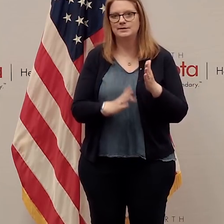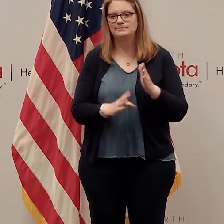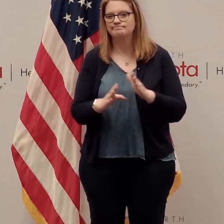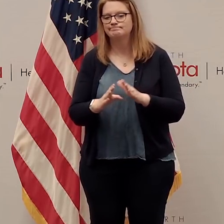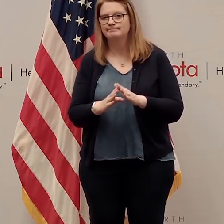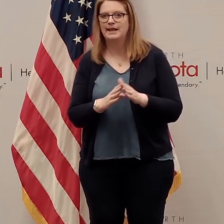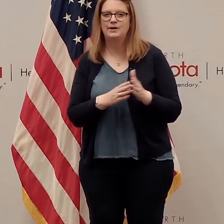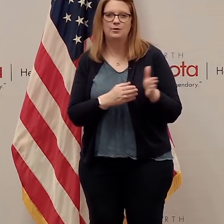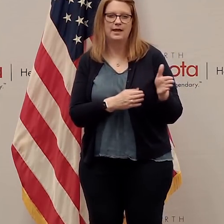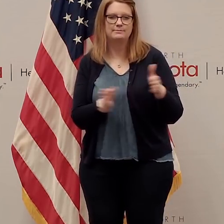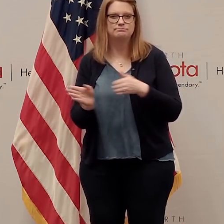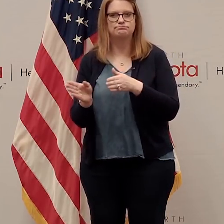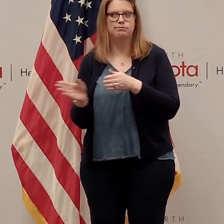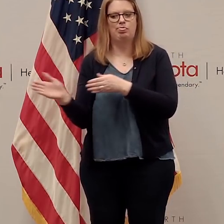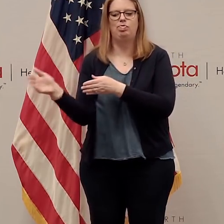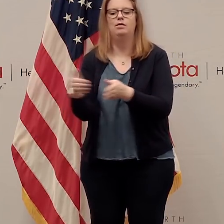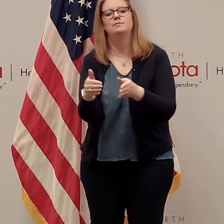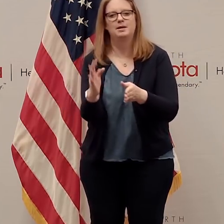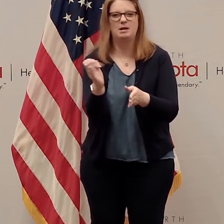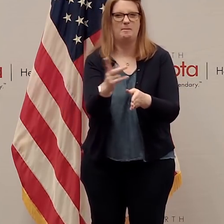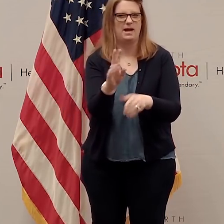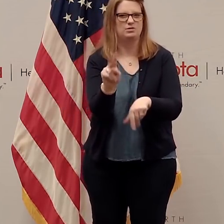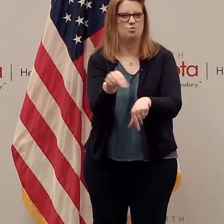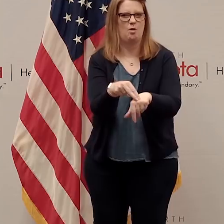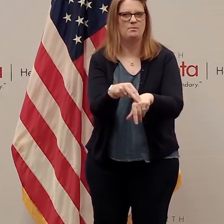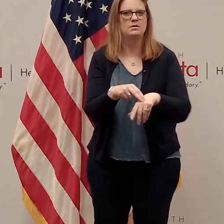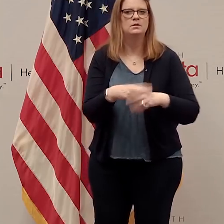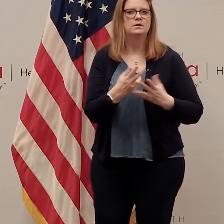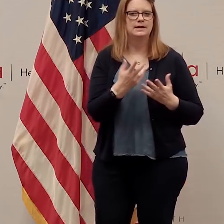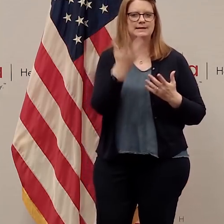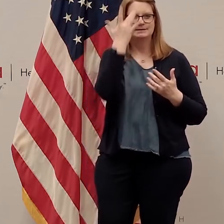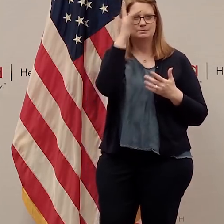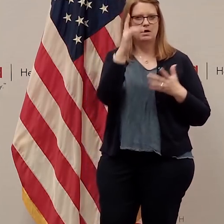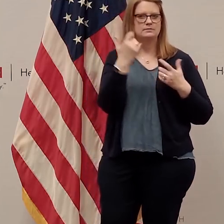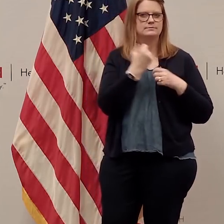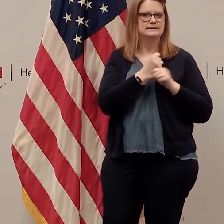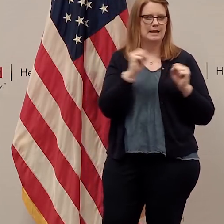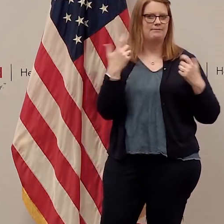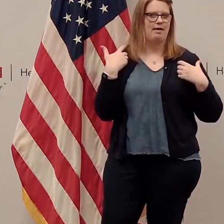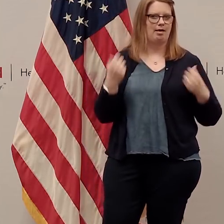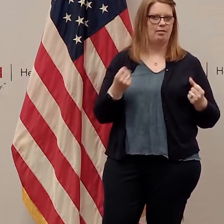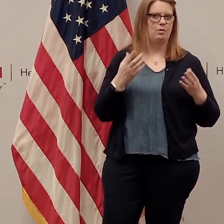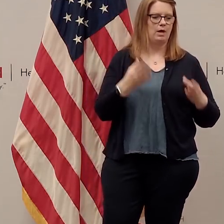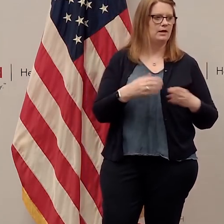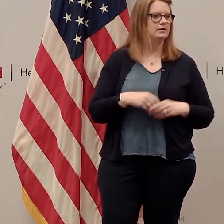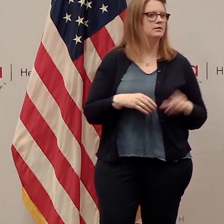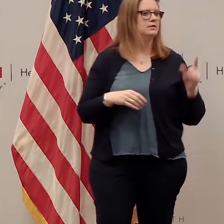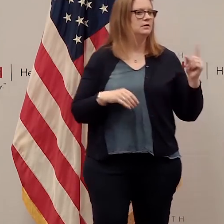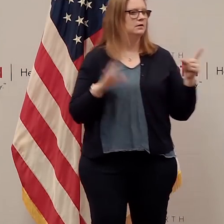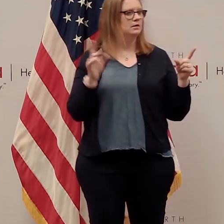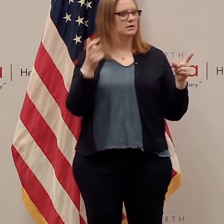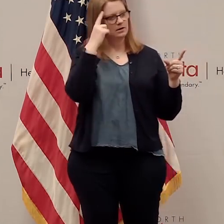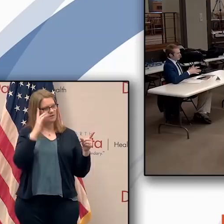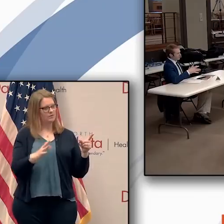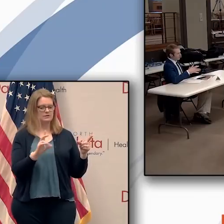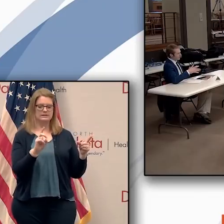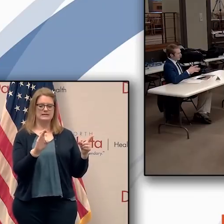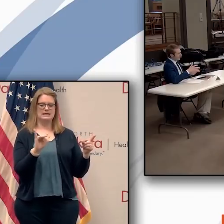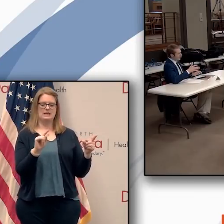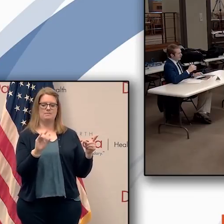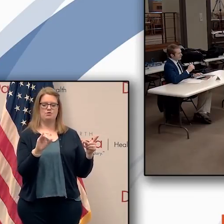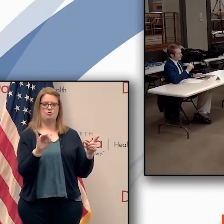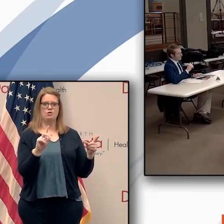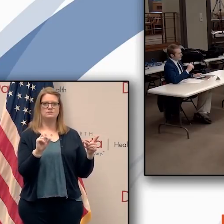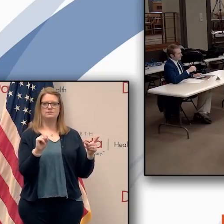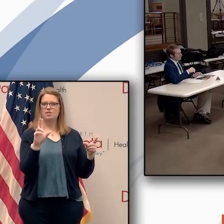going again, if we can handle it in a smart, safe, healthy way. Jacob? Governor, referencing those debit cards that you mentioned